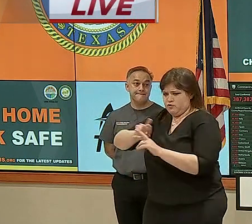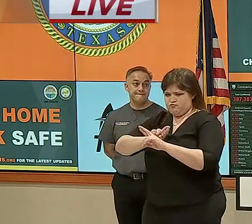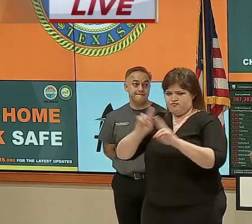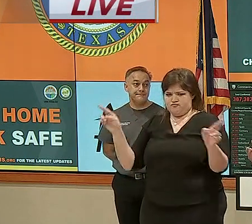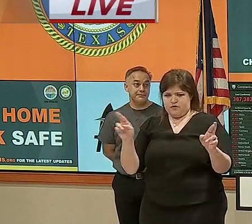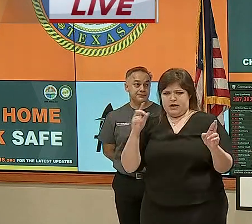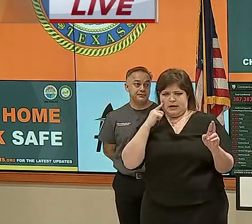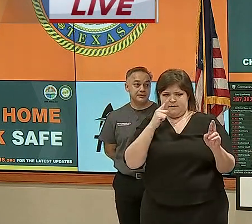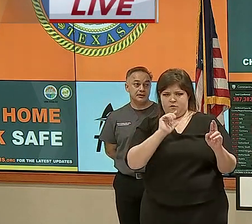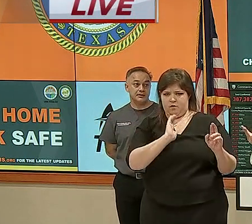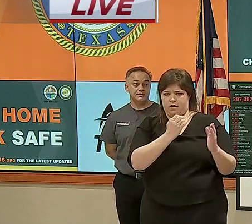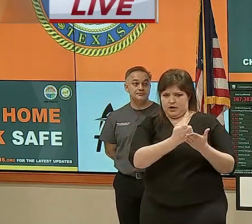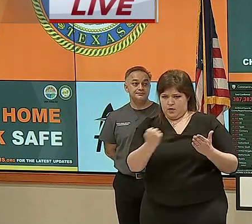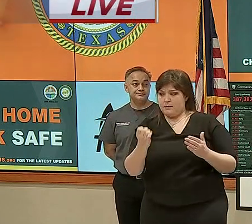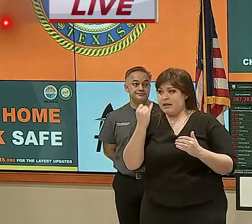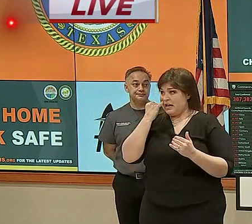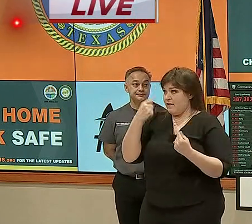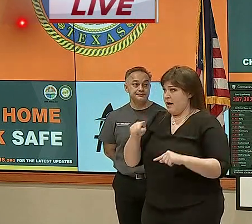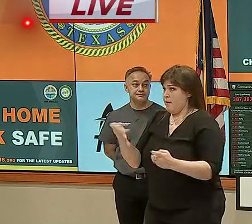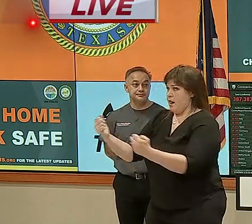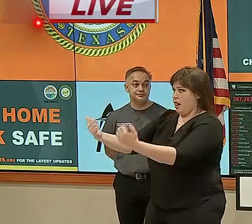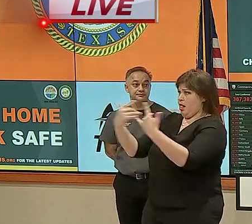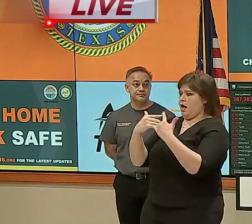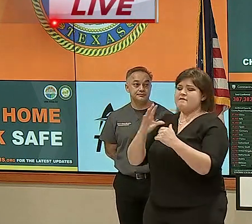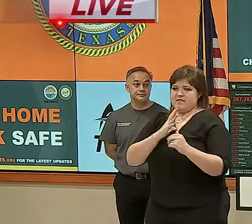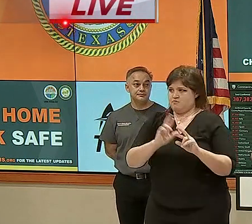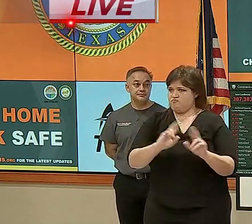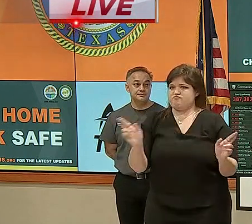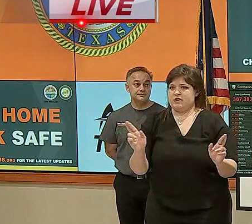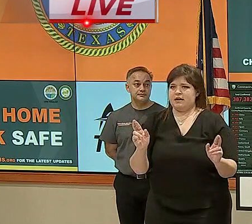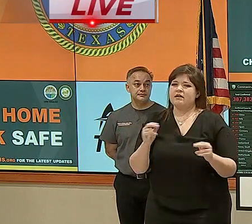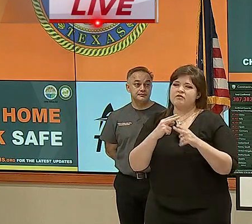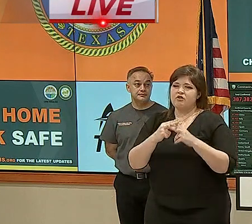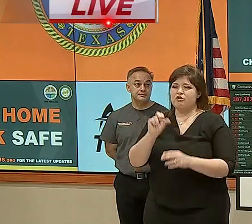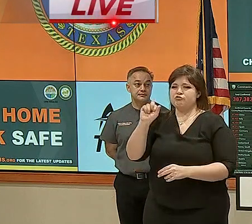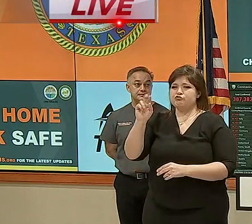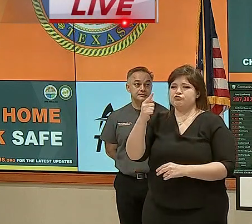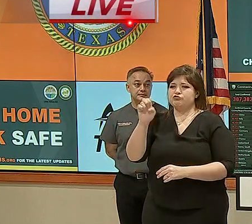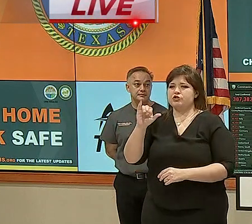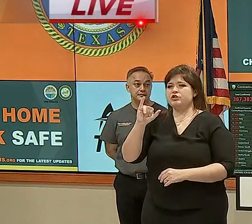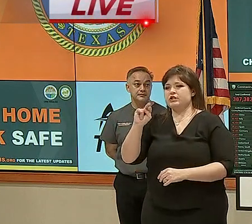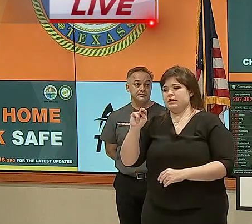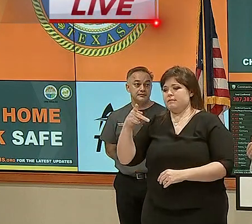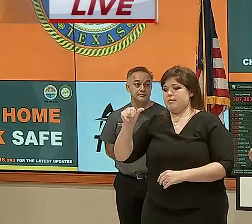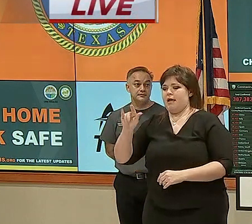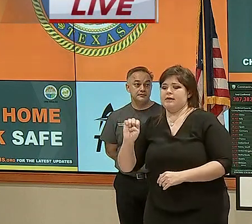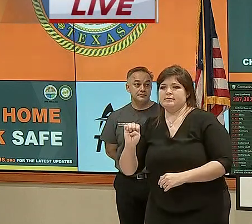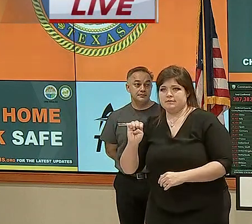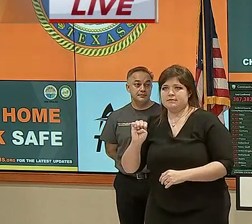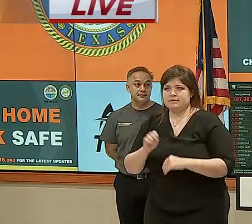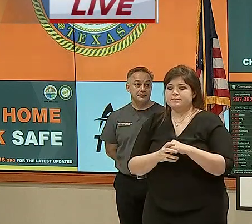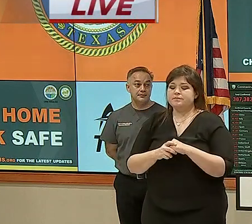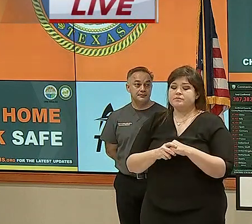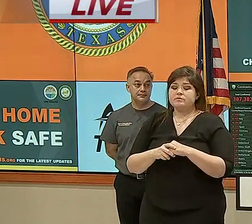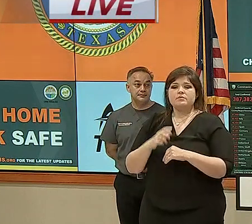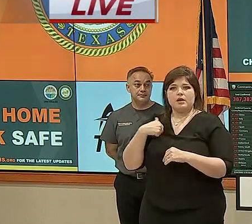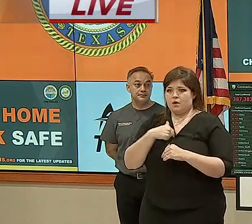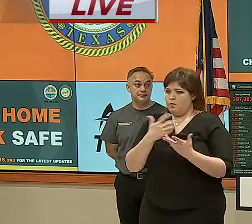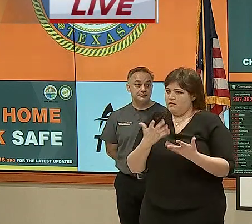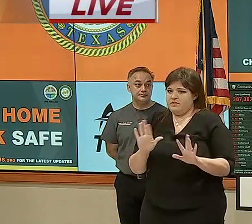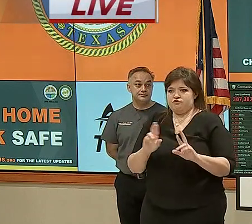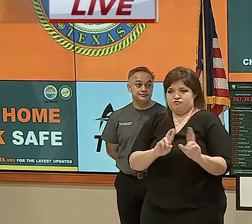within our four walls, figuratively for each of us, as we continue to surge. And we're doing planning even beyond